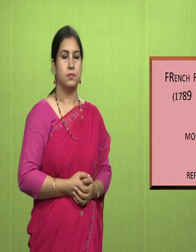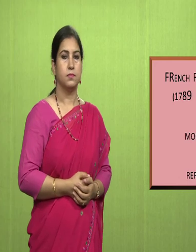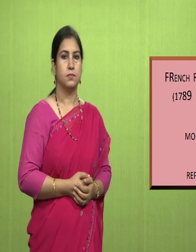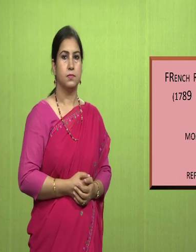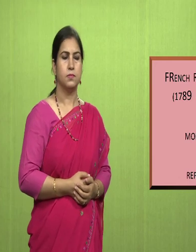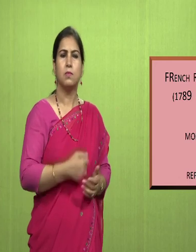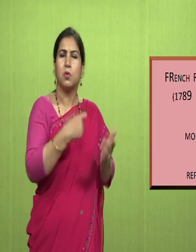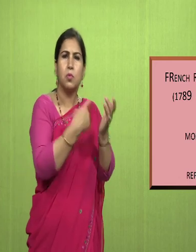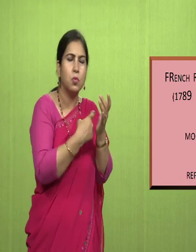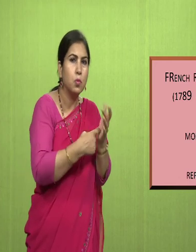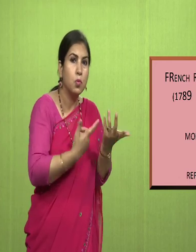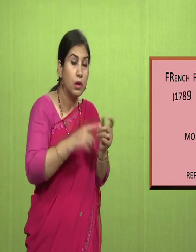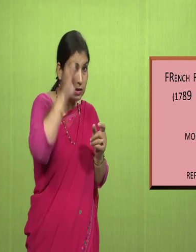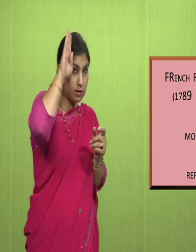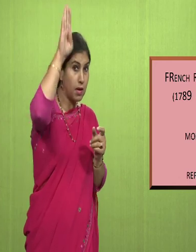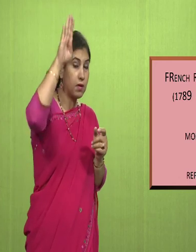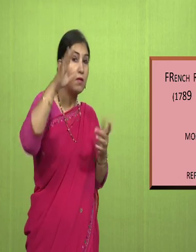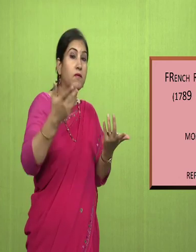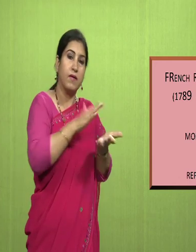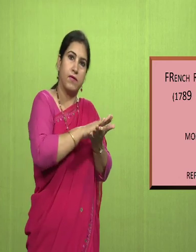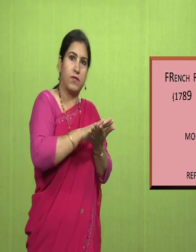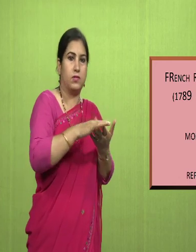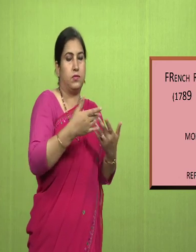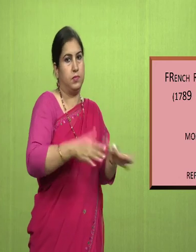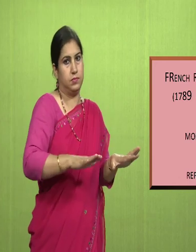The rule by the king was ended